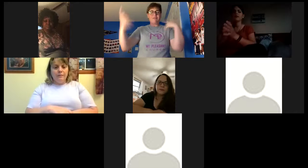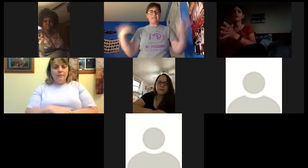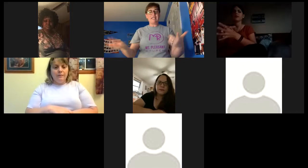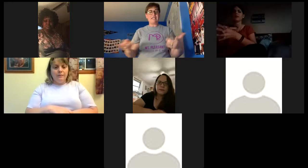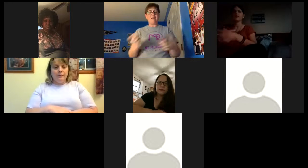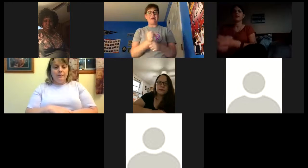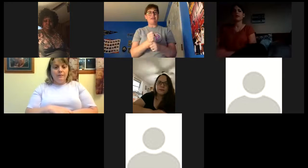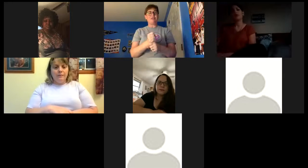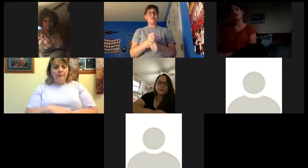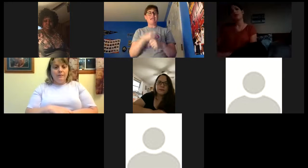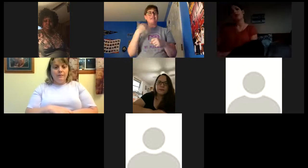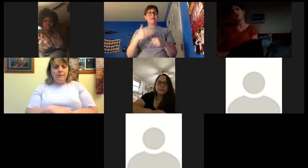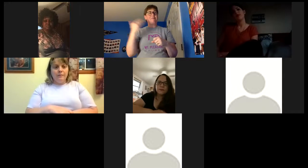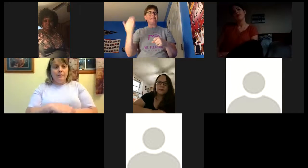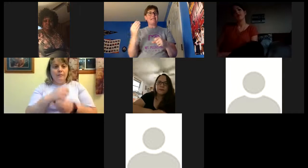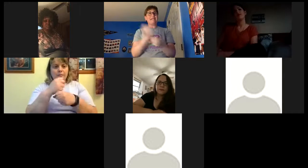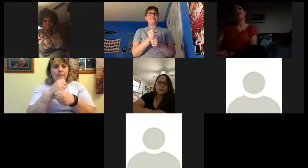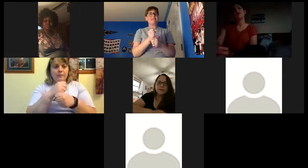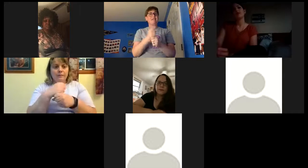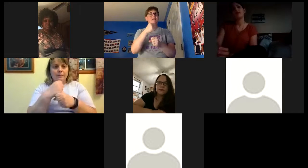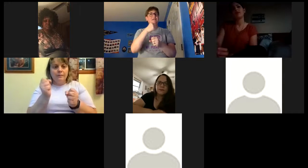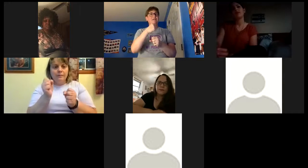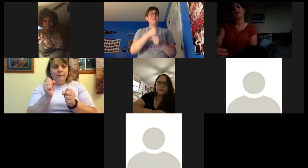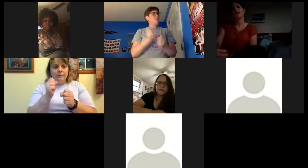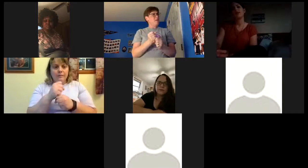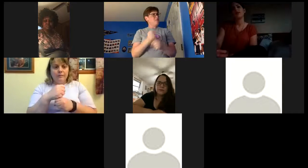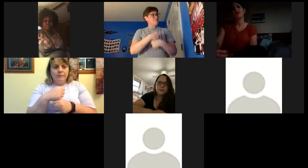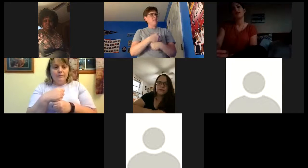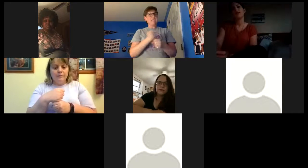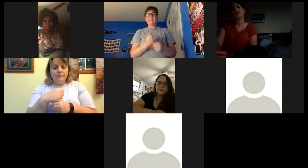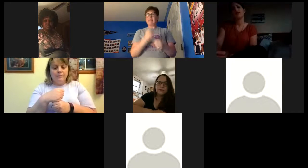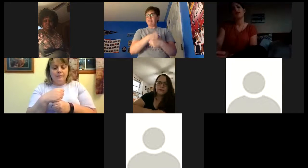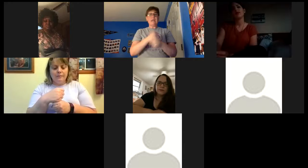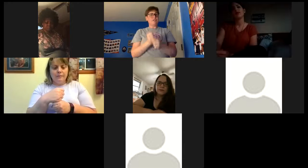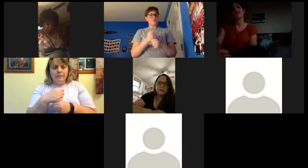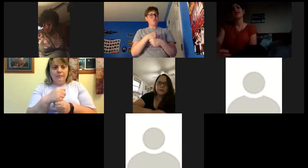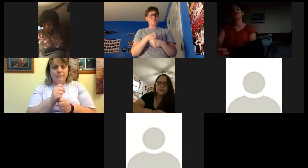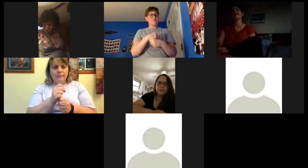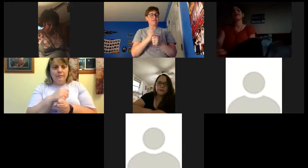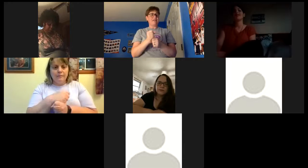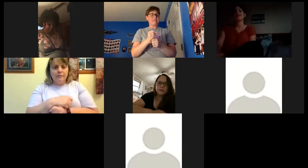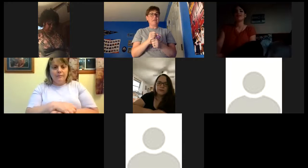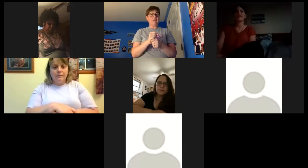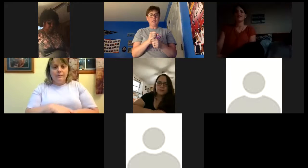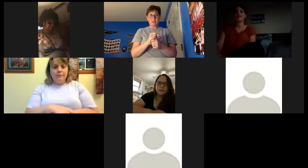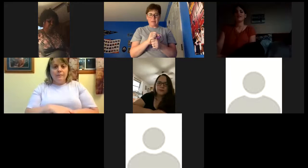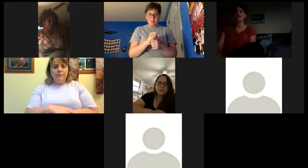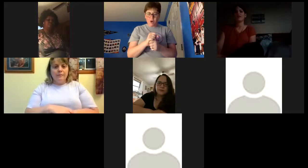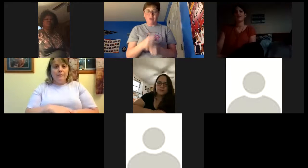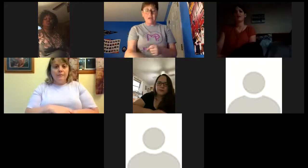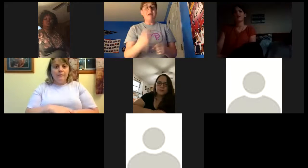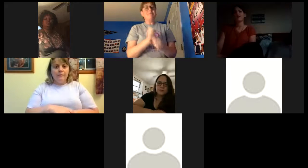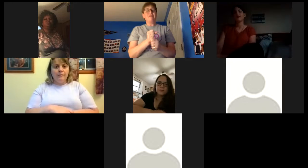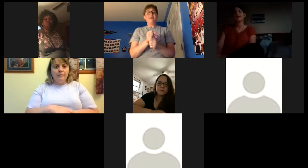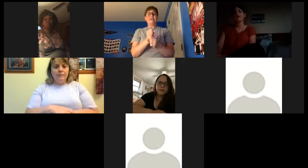without even thinking about it. And so when I had to stop and think, I was like, do I move both hands? I think I do. But I was like, oh gosh, I might be